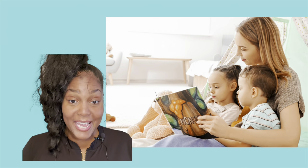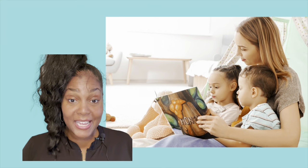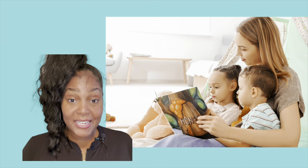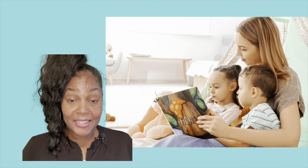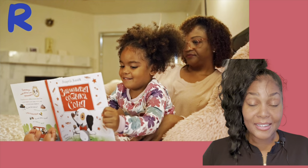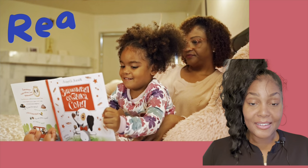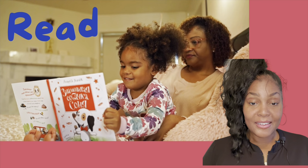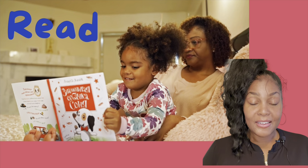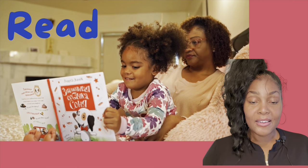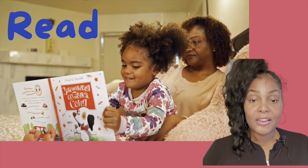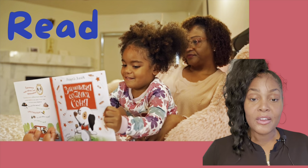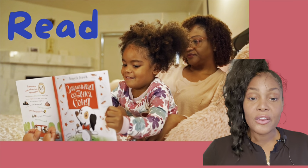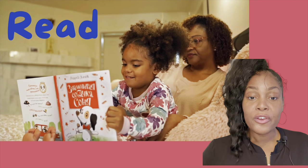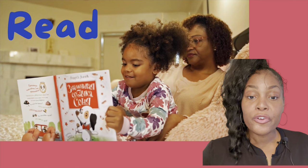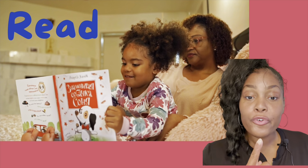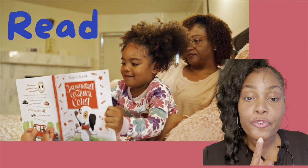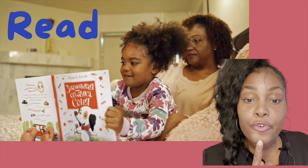Read.